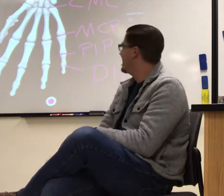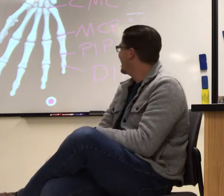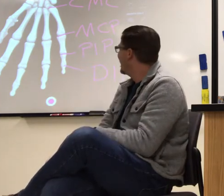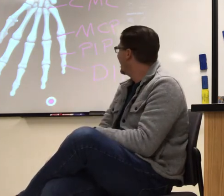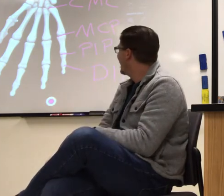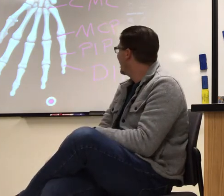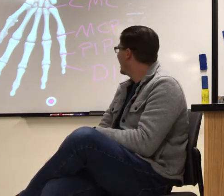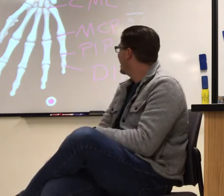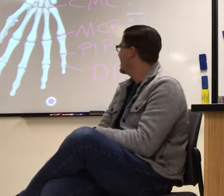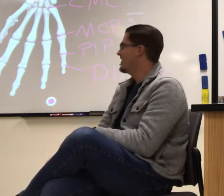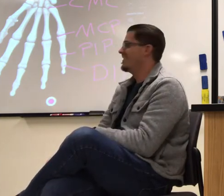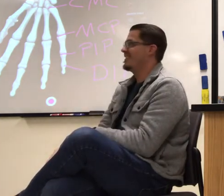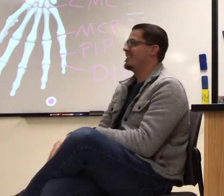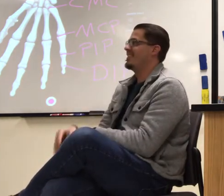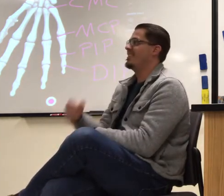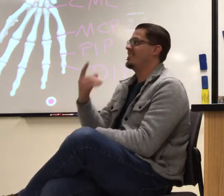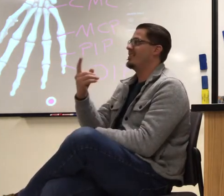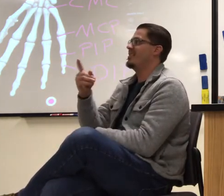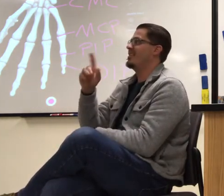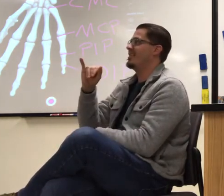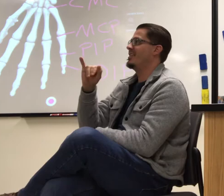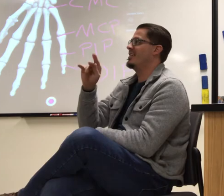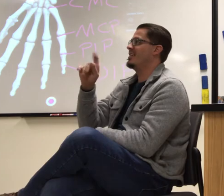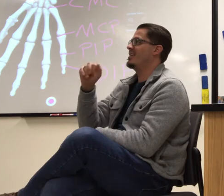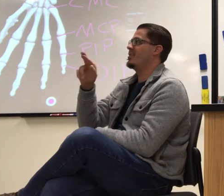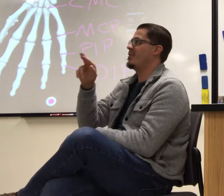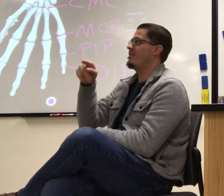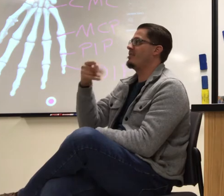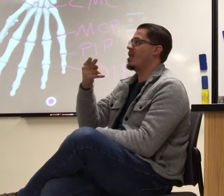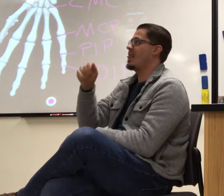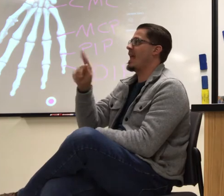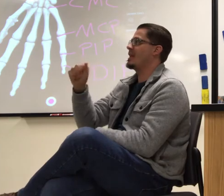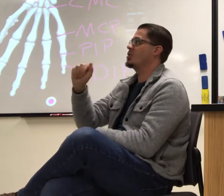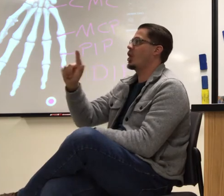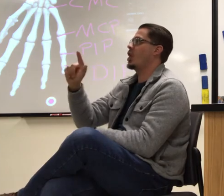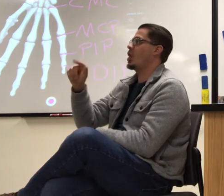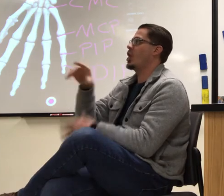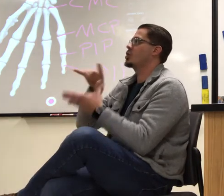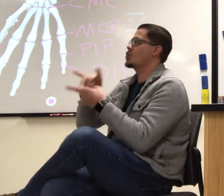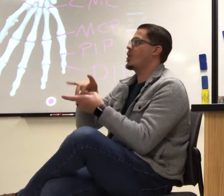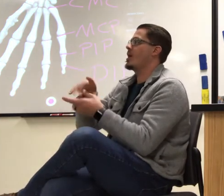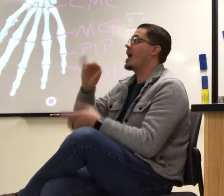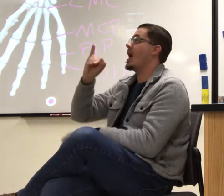or distal, it's just one interphalangeal joint for thumb. So I'll just put IP.